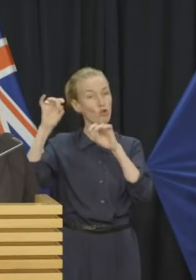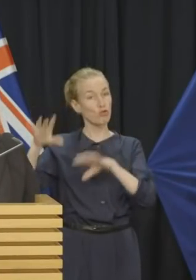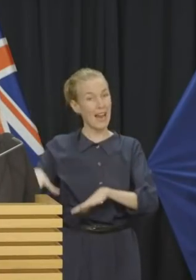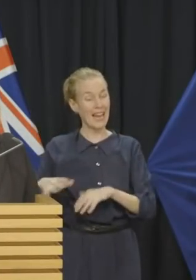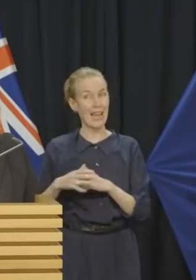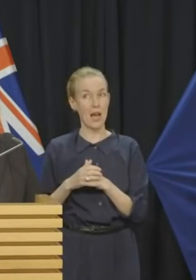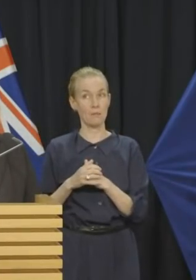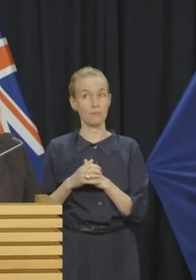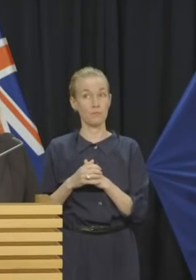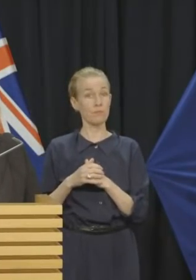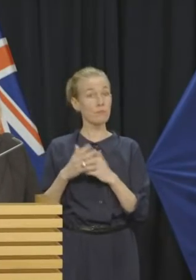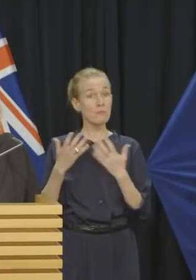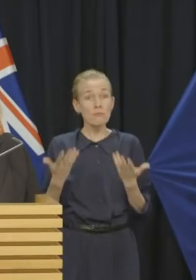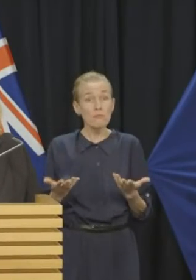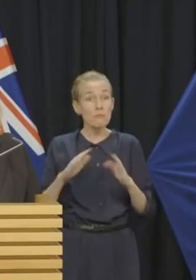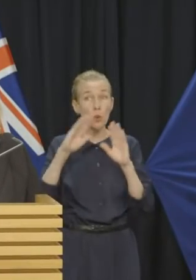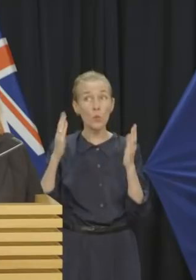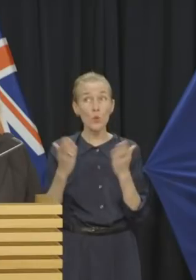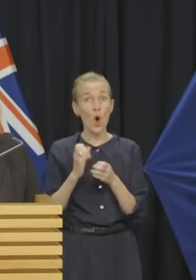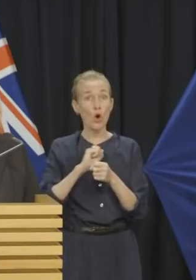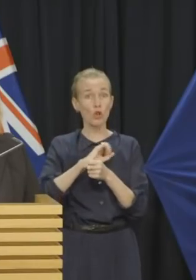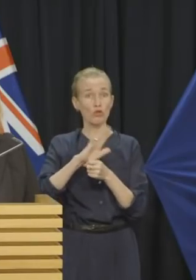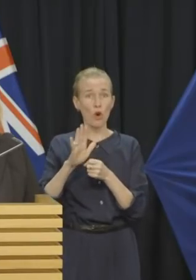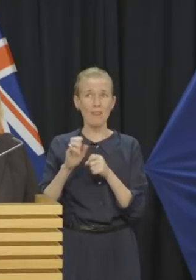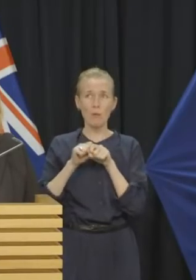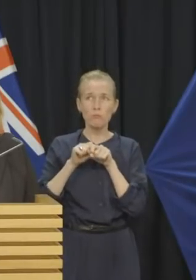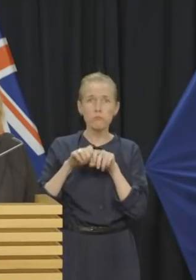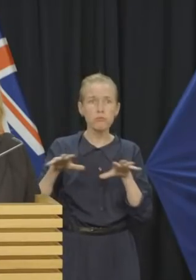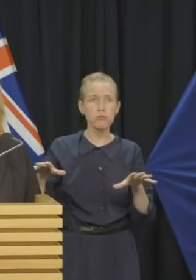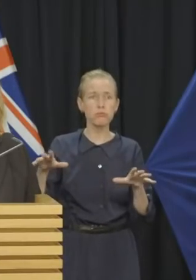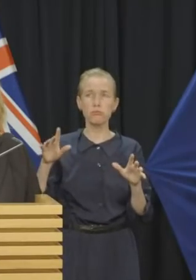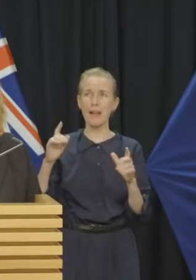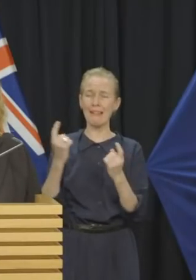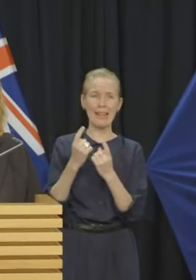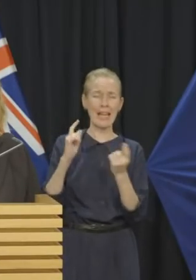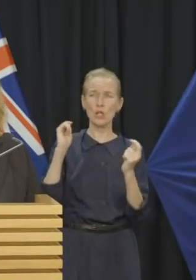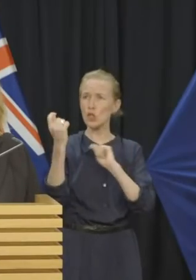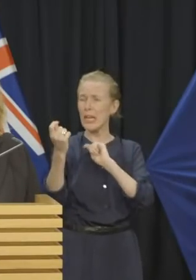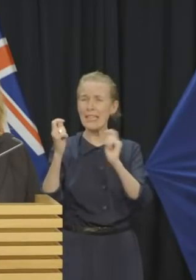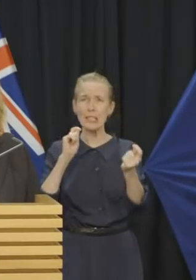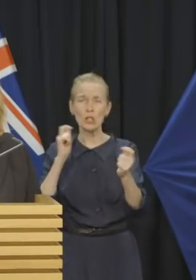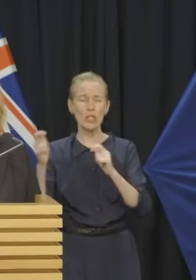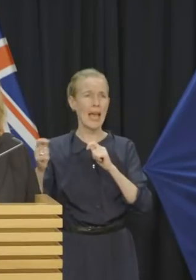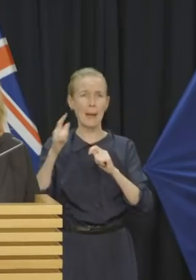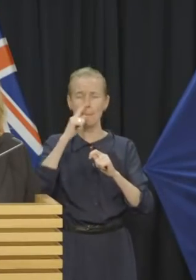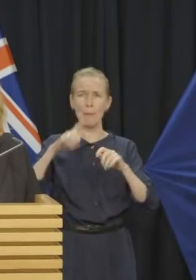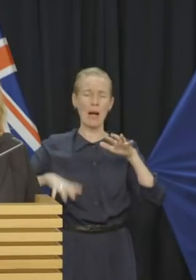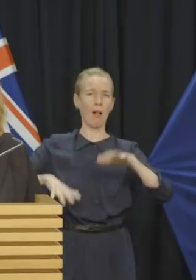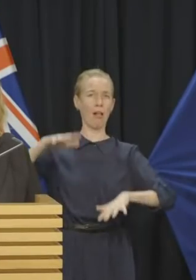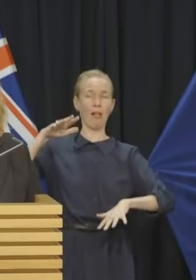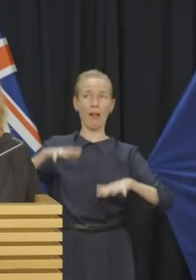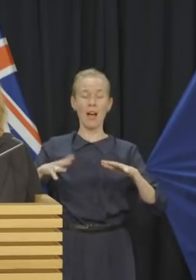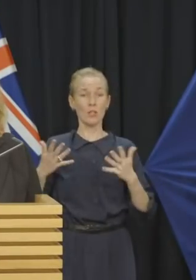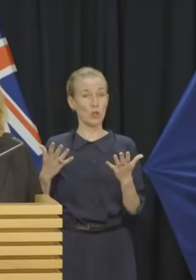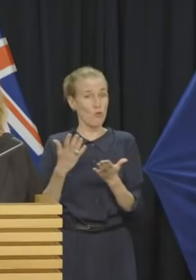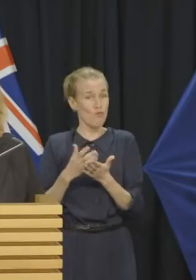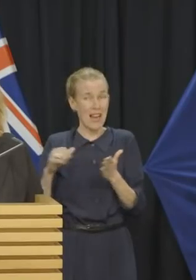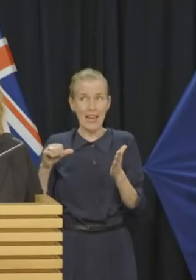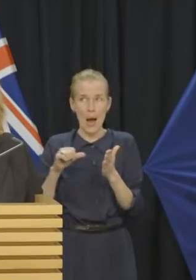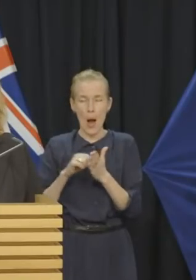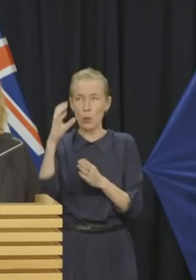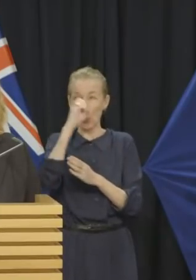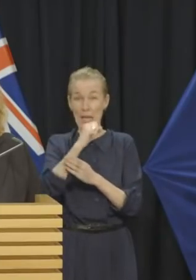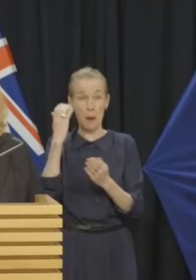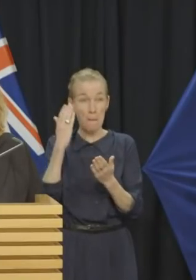a rapidly evolving and changing place. So any attempt to actually put numbers around the people who are going to make particular